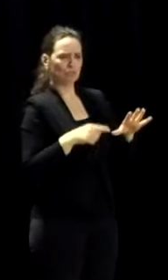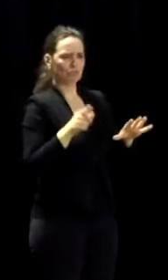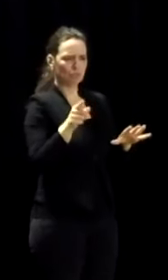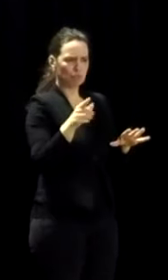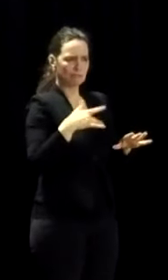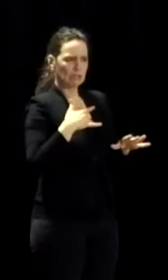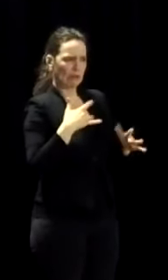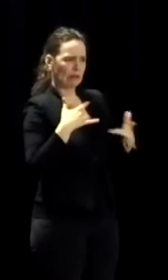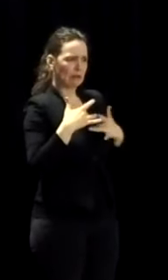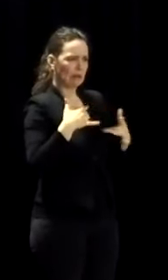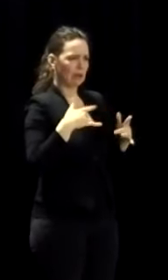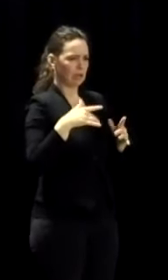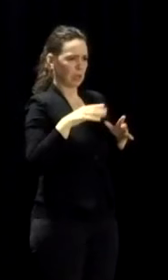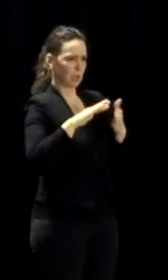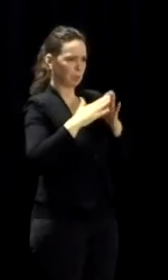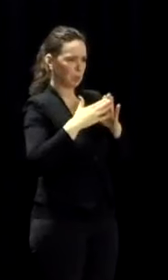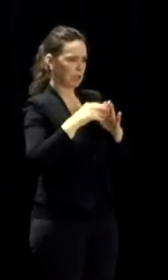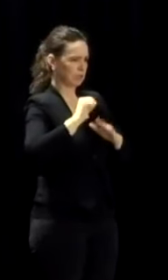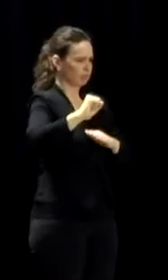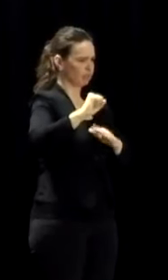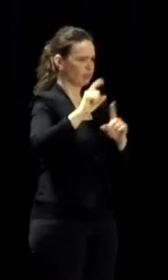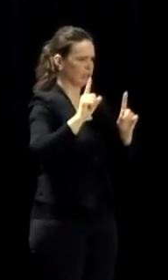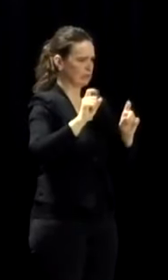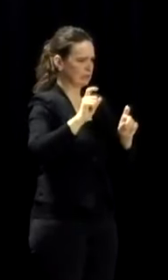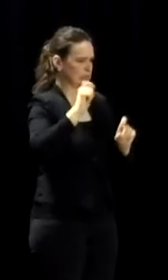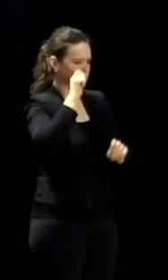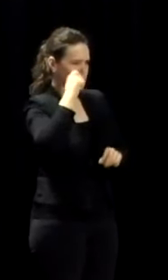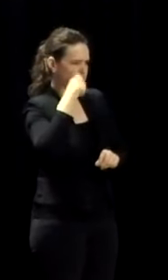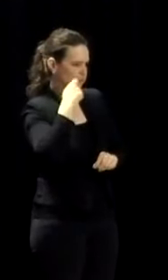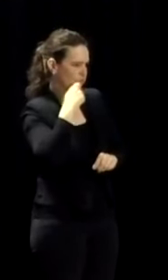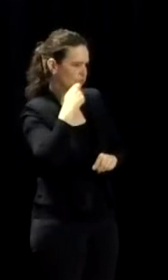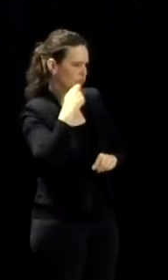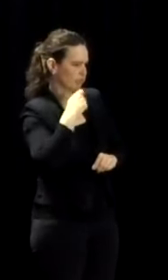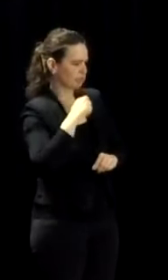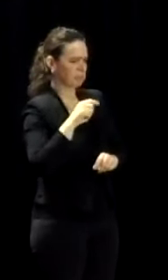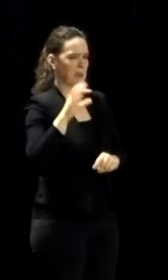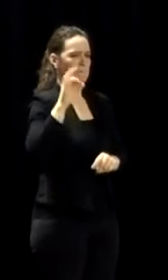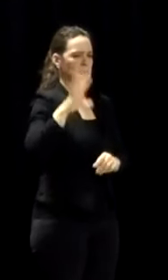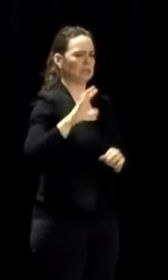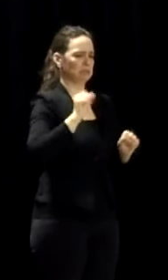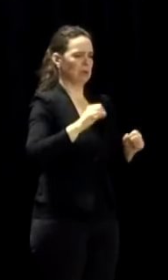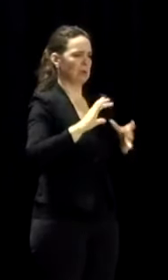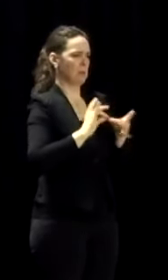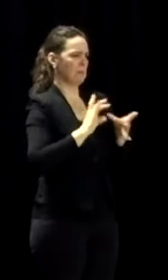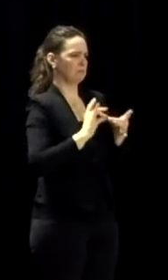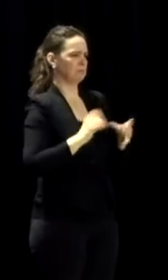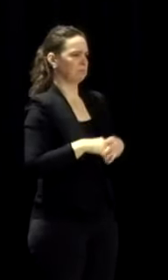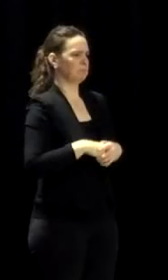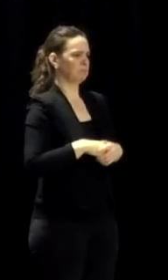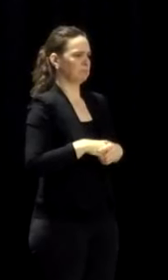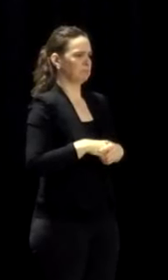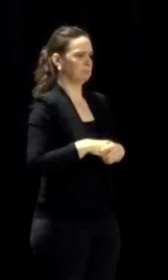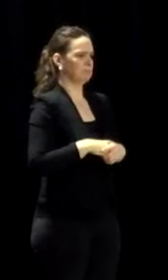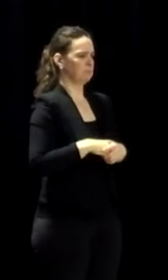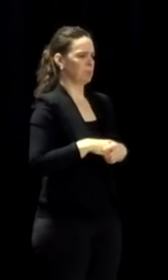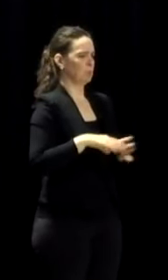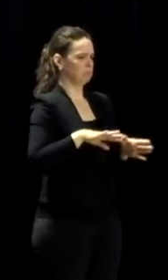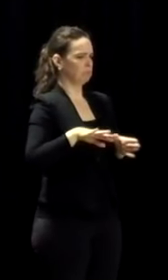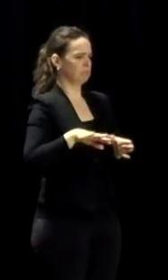symptoms? I will speak for me, and then if Pastor Jaime wants to comment. I hope that's not the case,